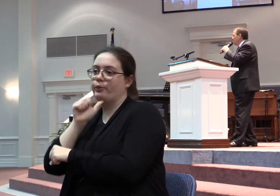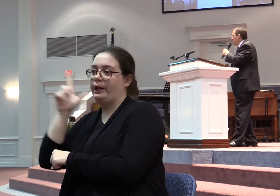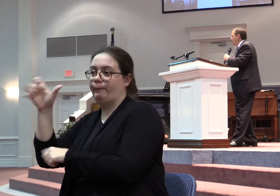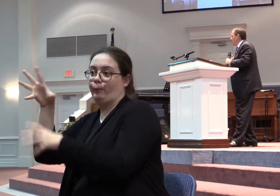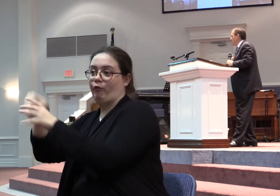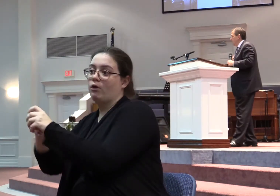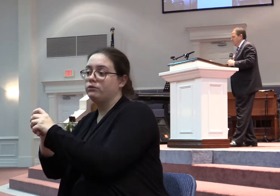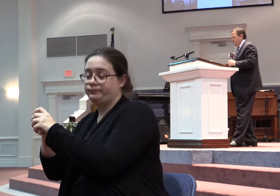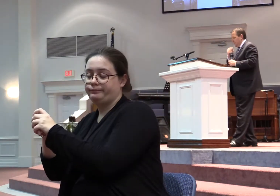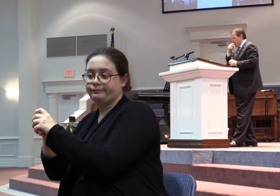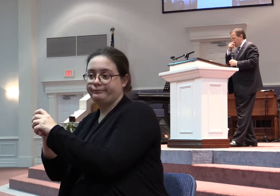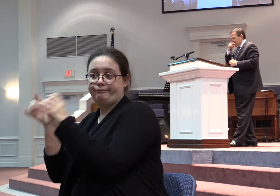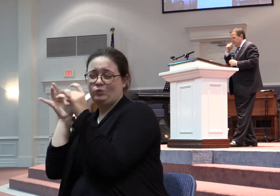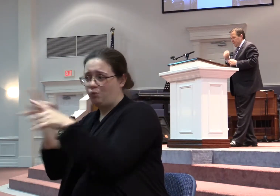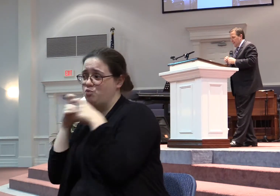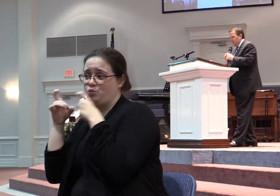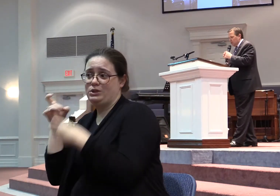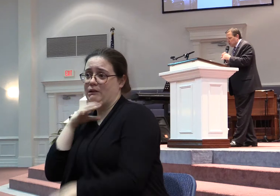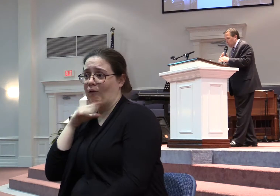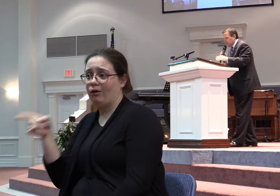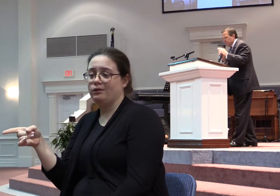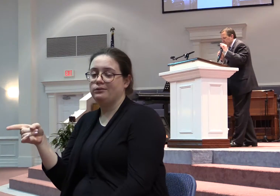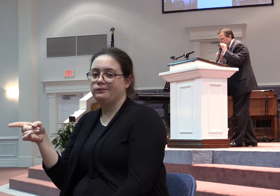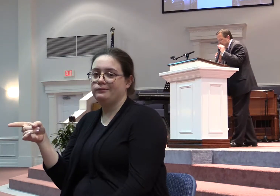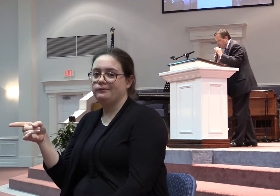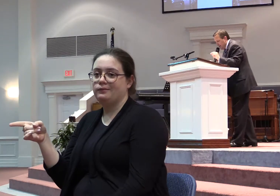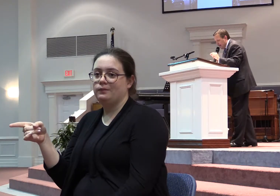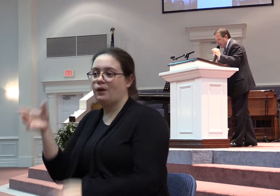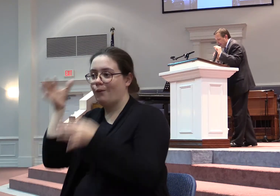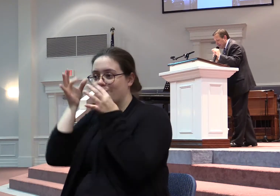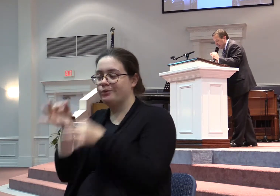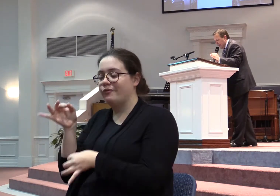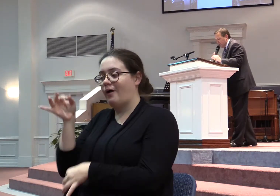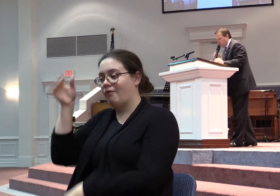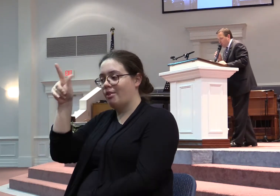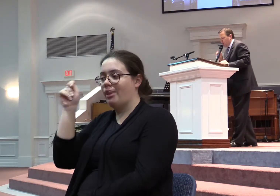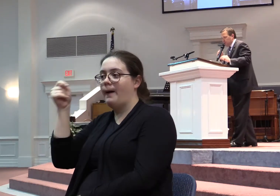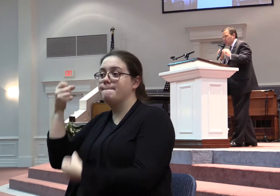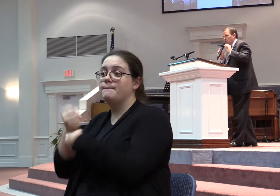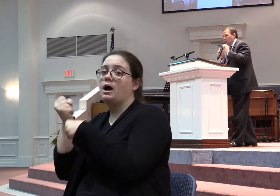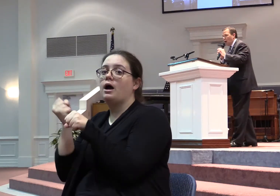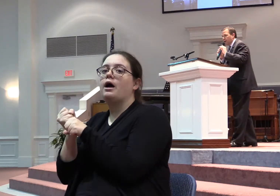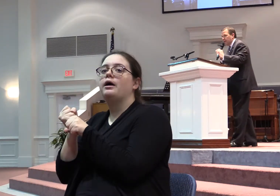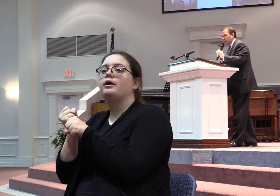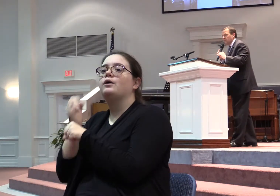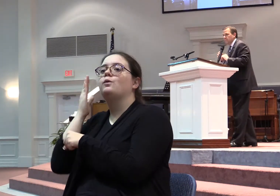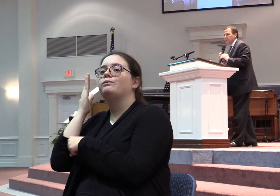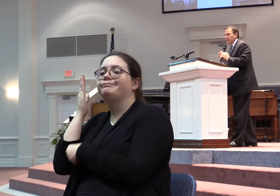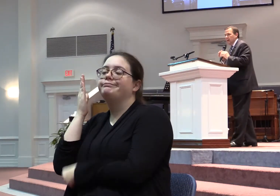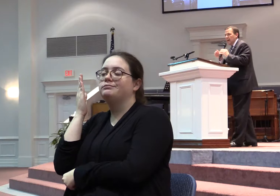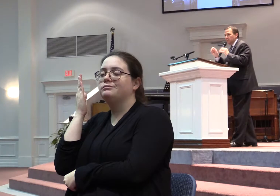be a part of. Amen. And the choices that he made in life were going to mark